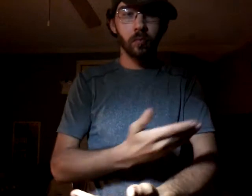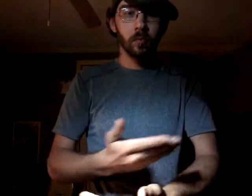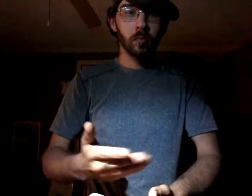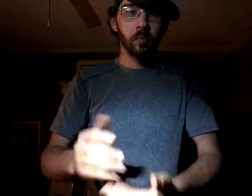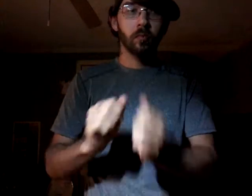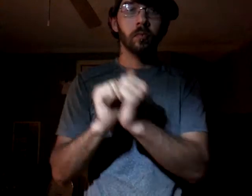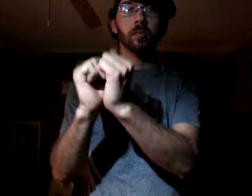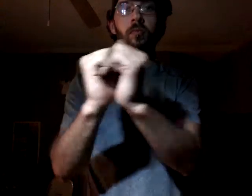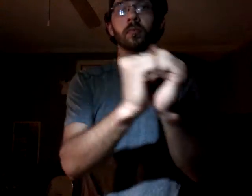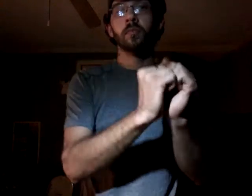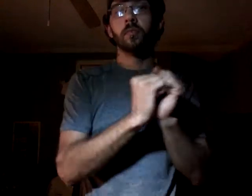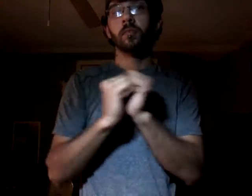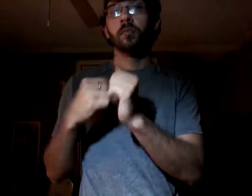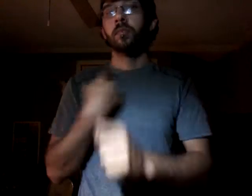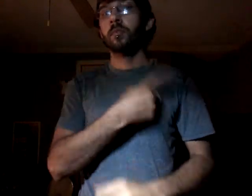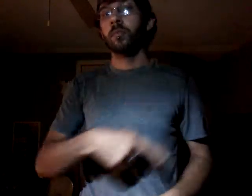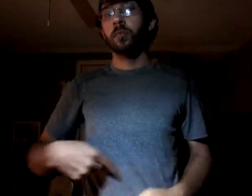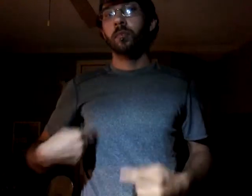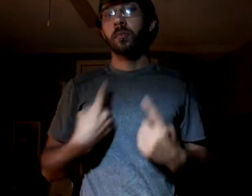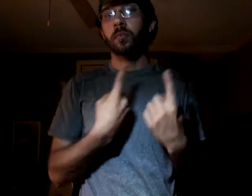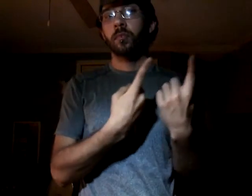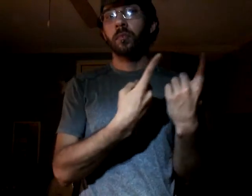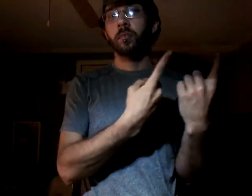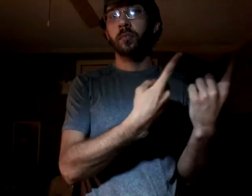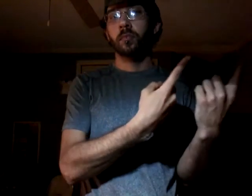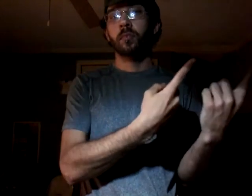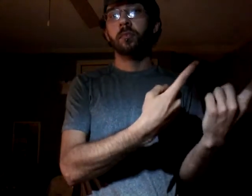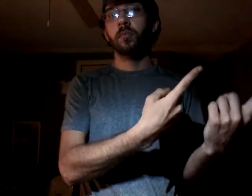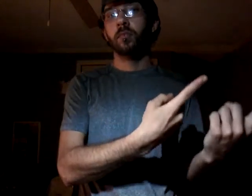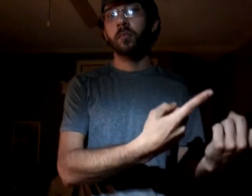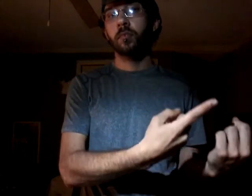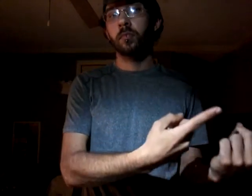Together we go,